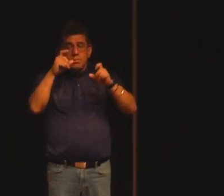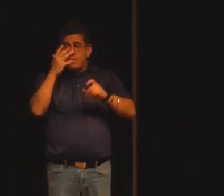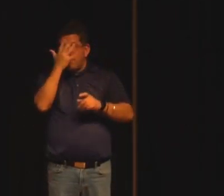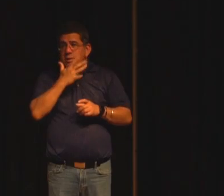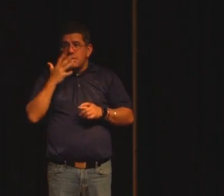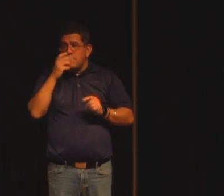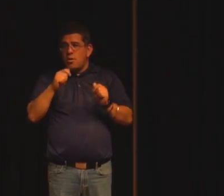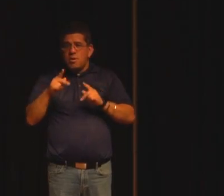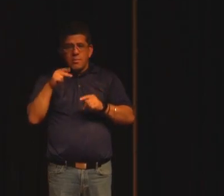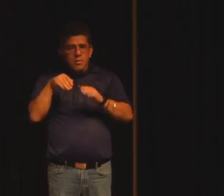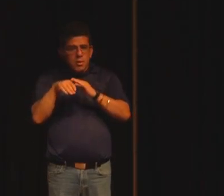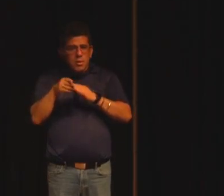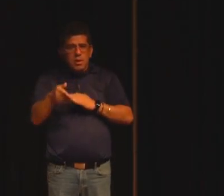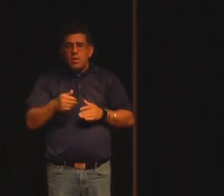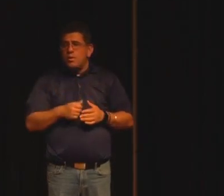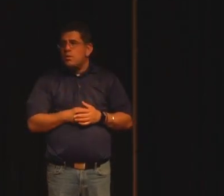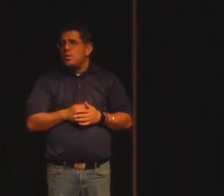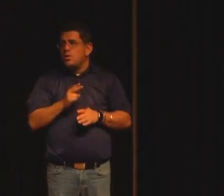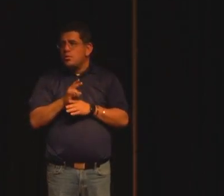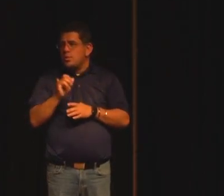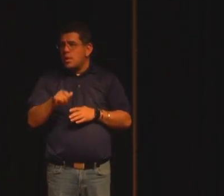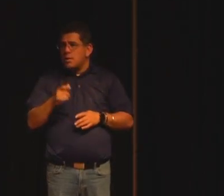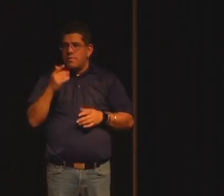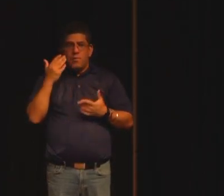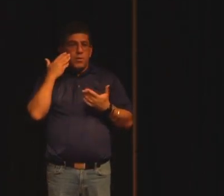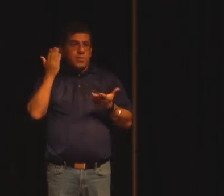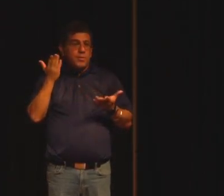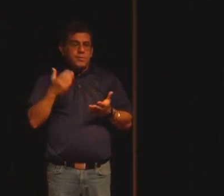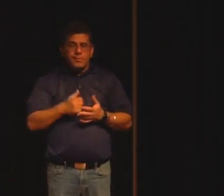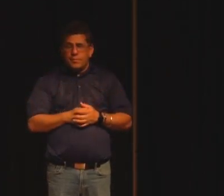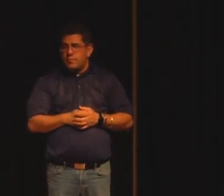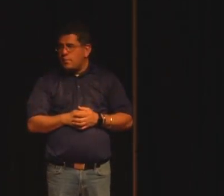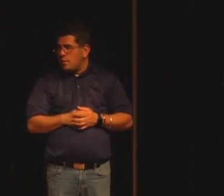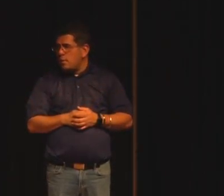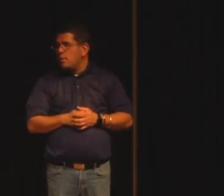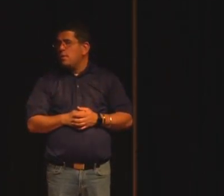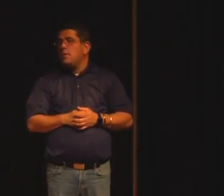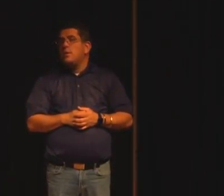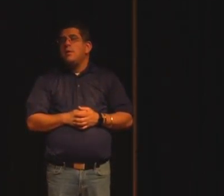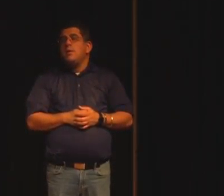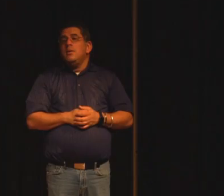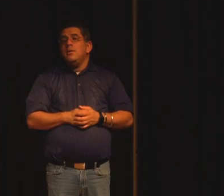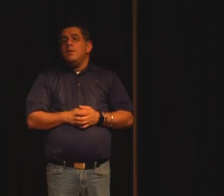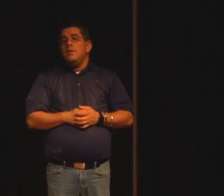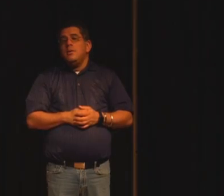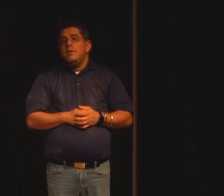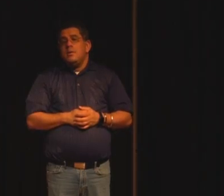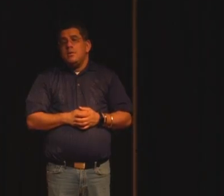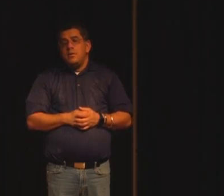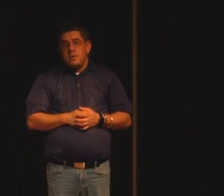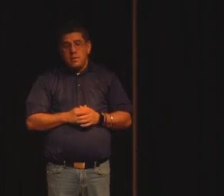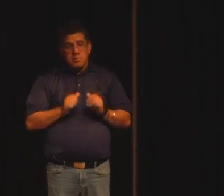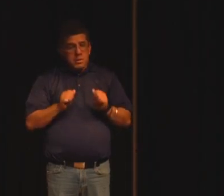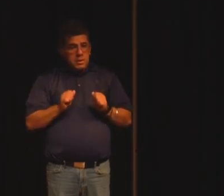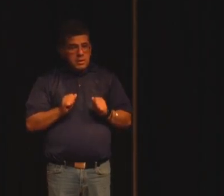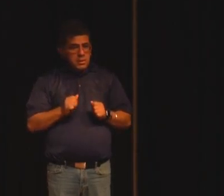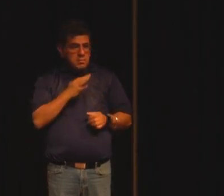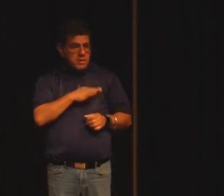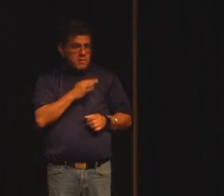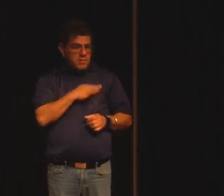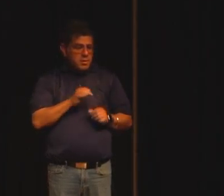people that go there and use those images for who knows what. So there are potentially beneficial